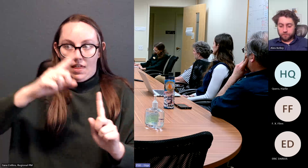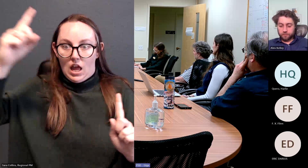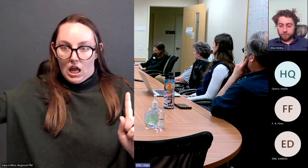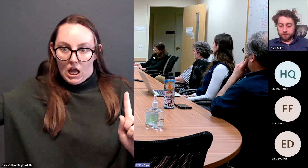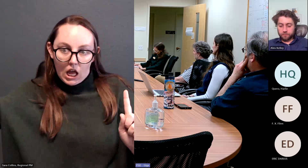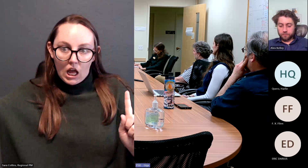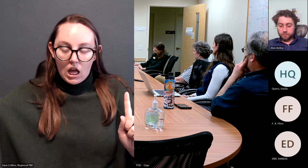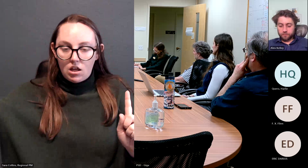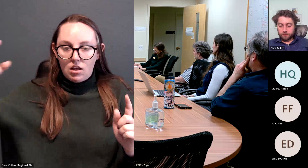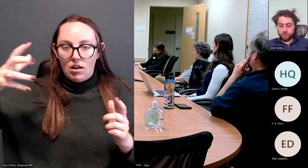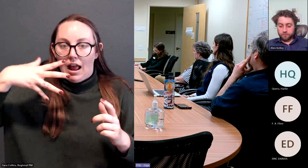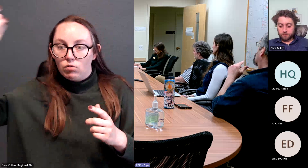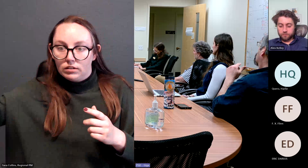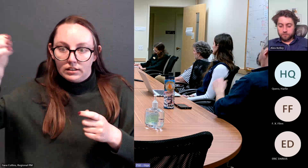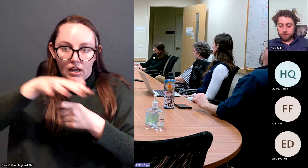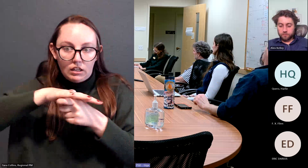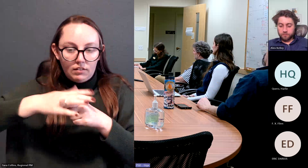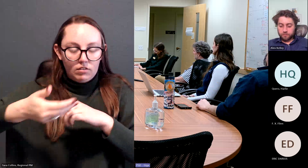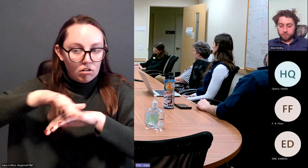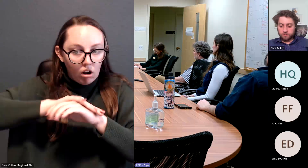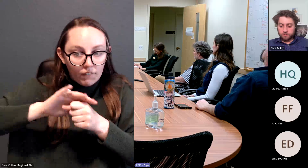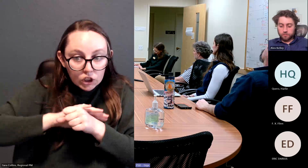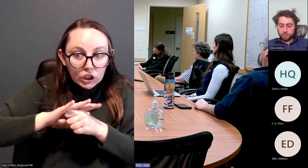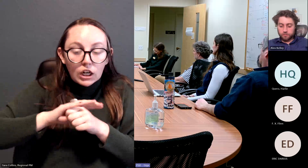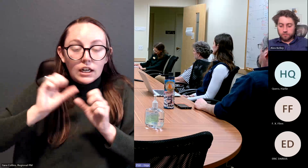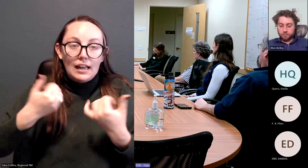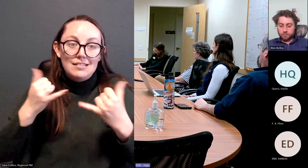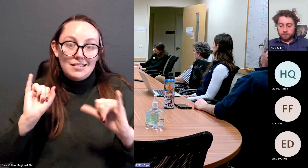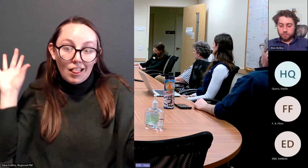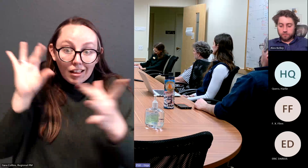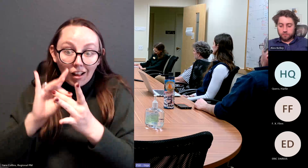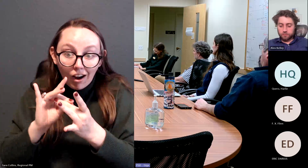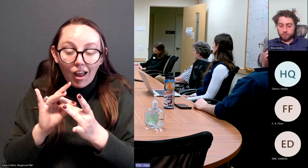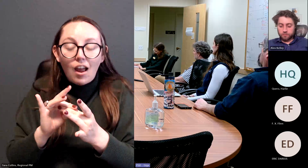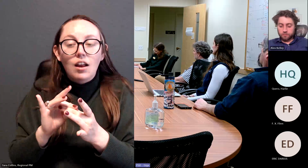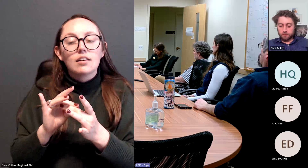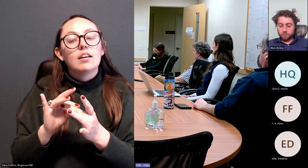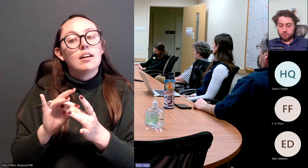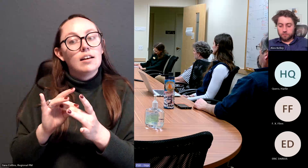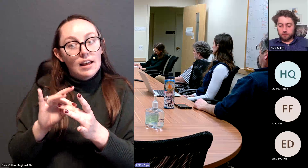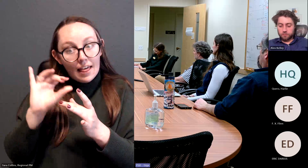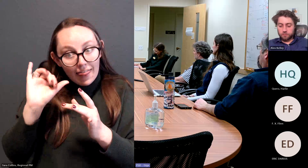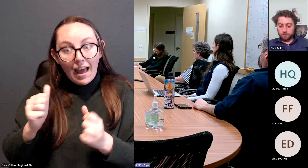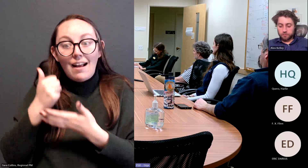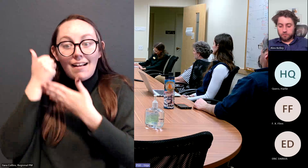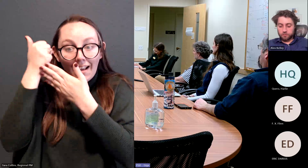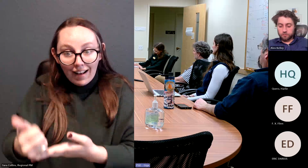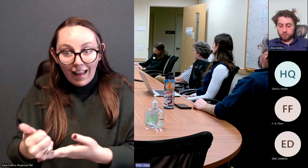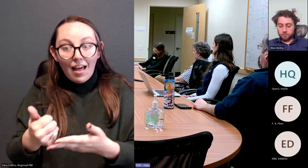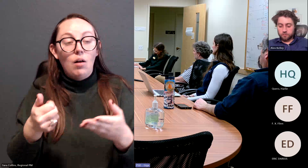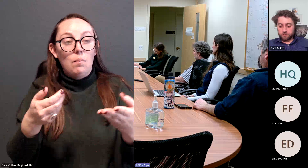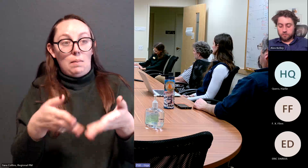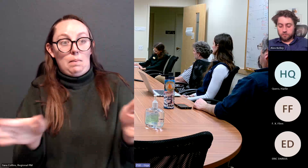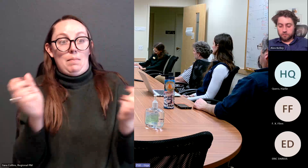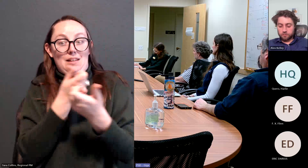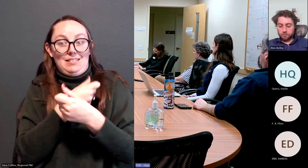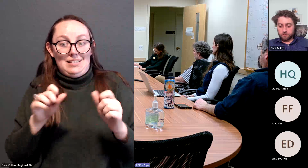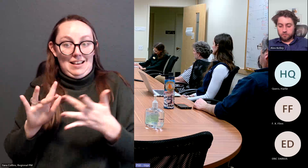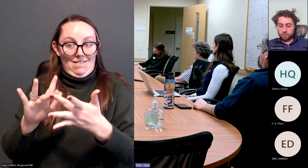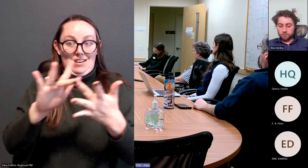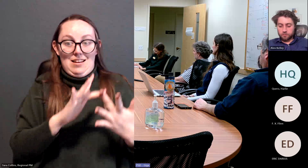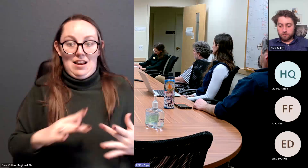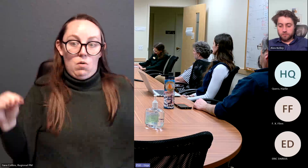radio network. This is something we really need to consider, because ongoing funding for this public safety communications